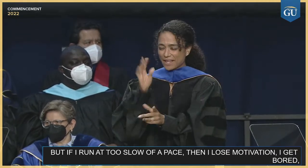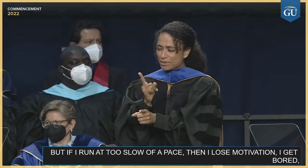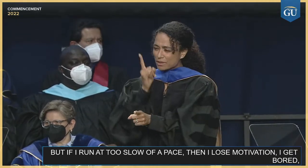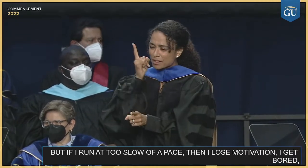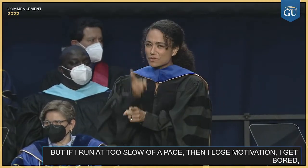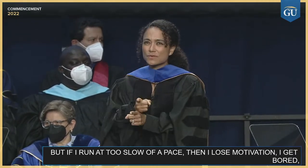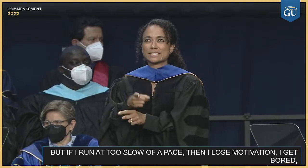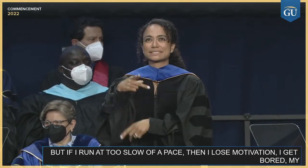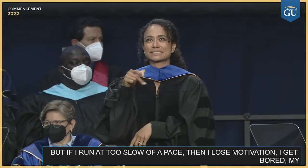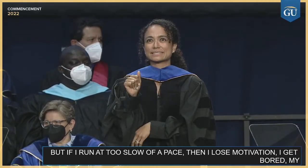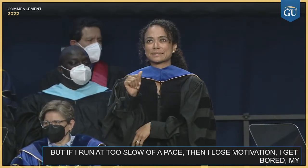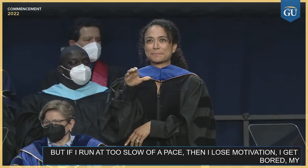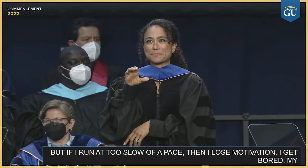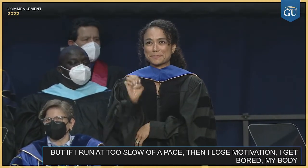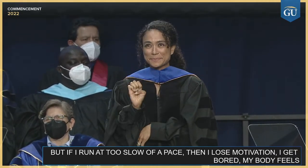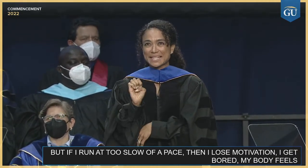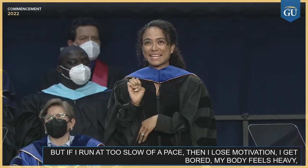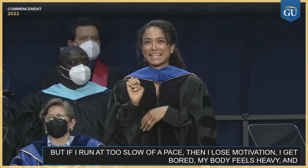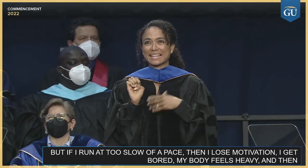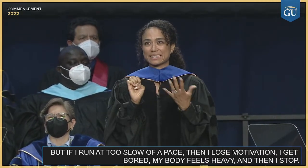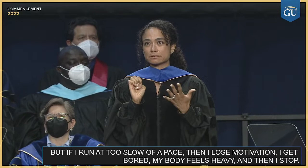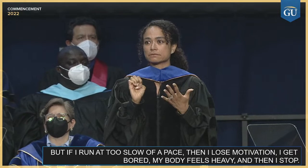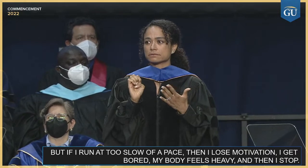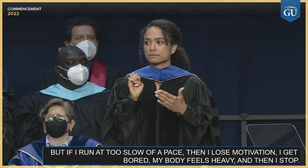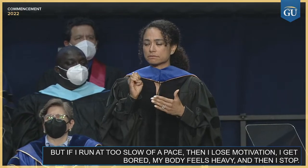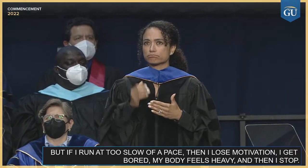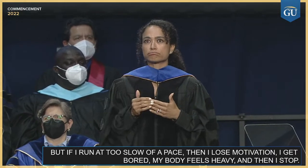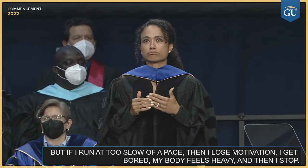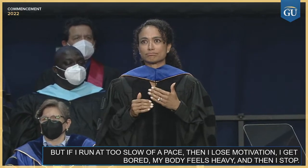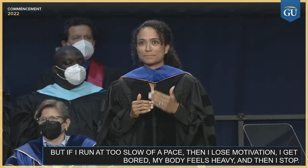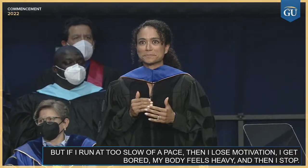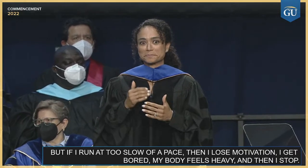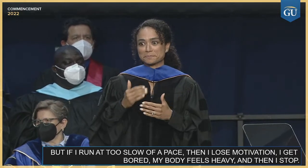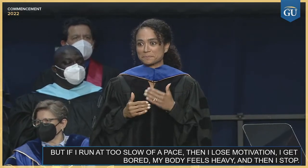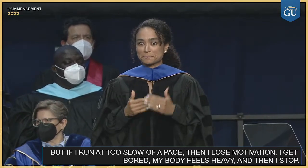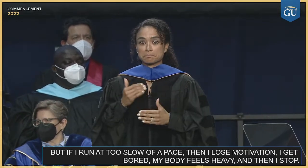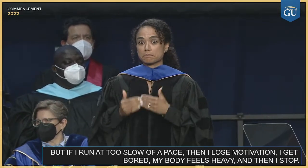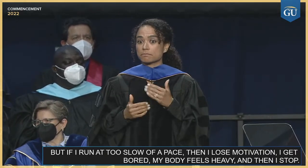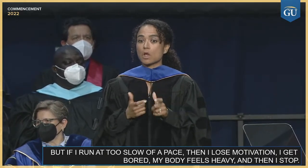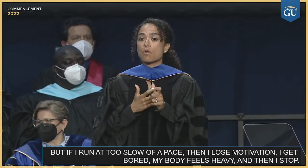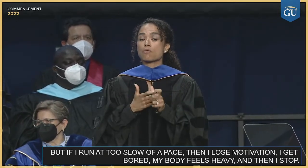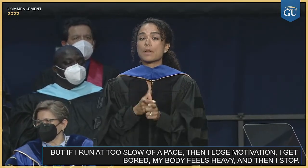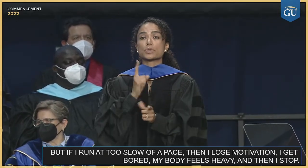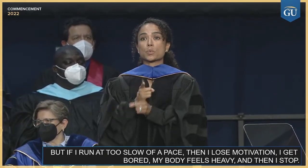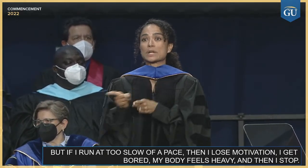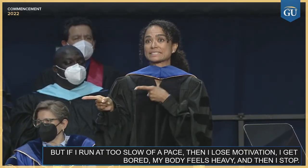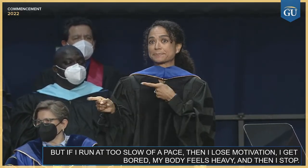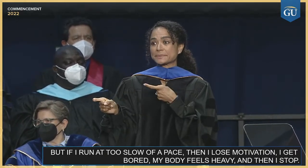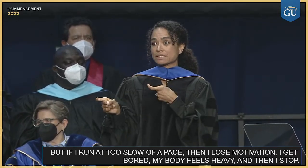stop. But if I pace myself and run at the right